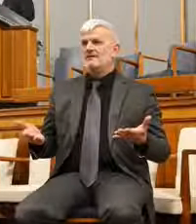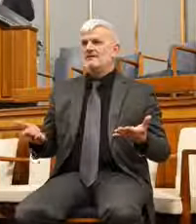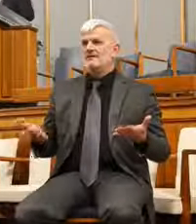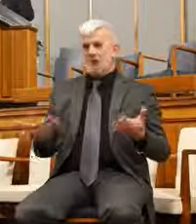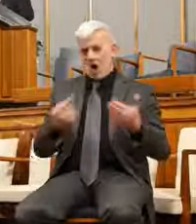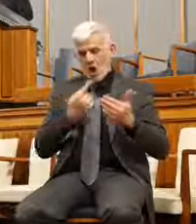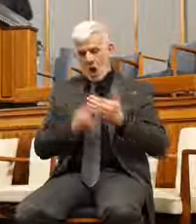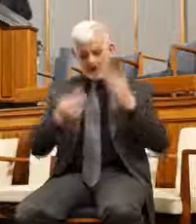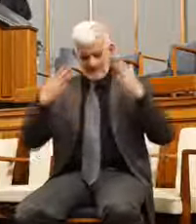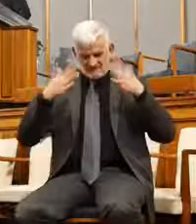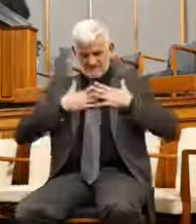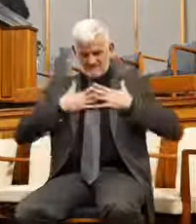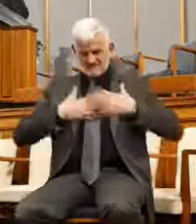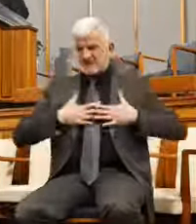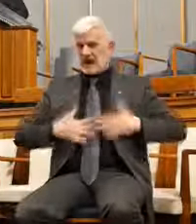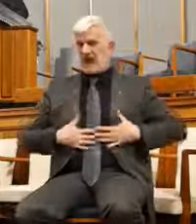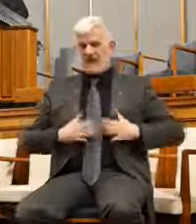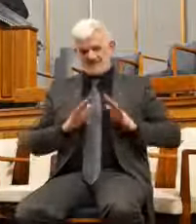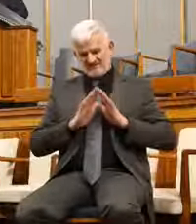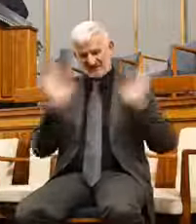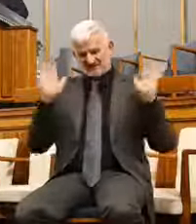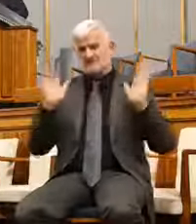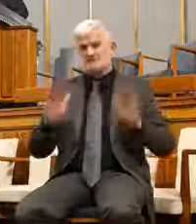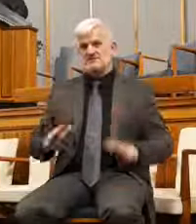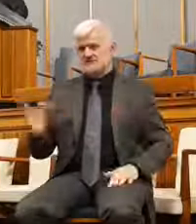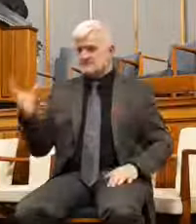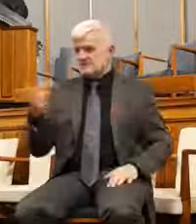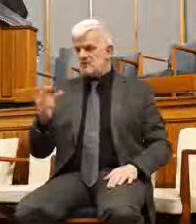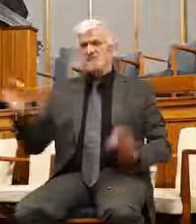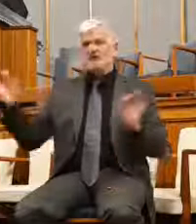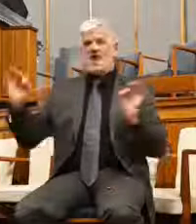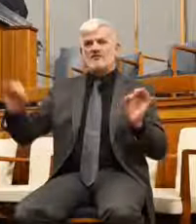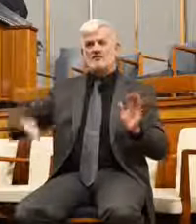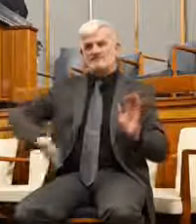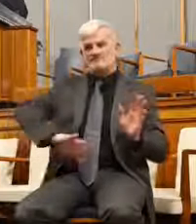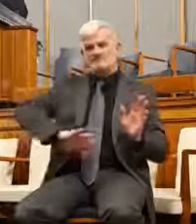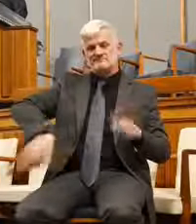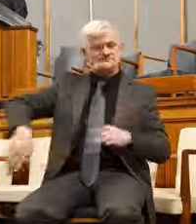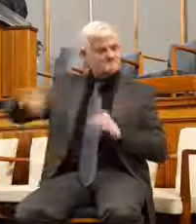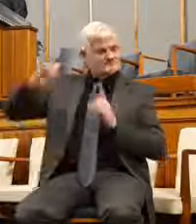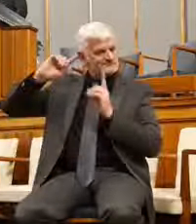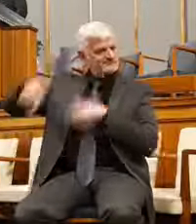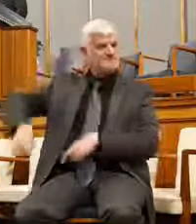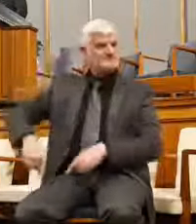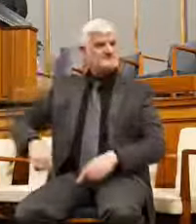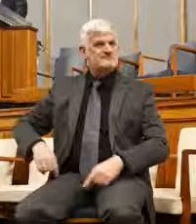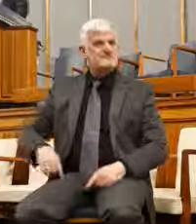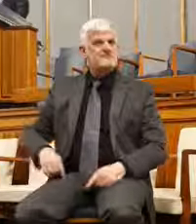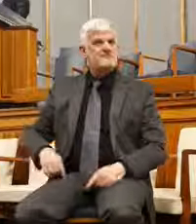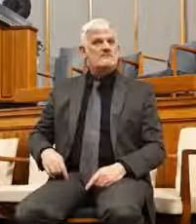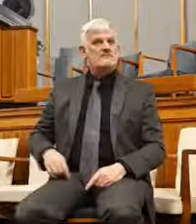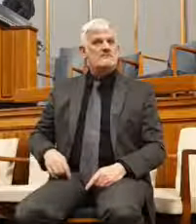the physical, purely human level. You can never know your potential. You can never know what